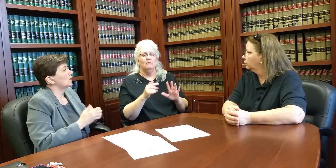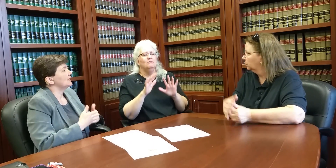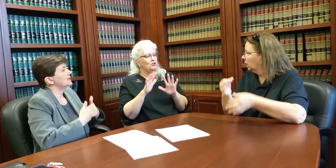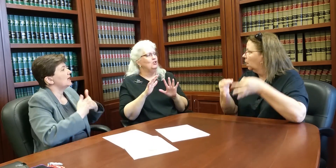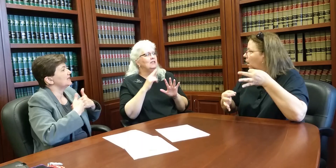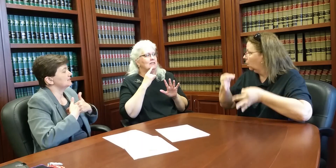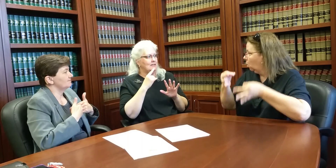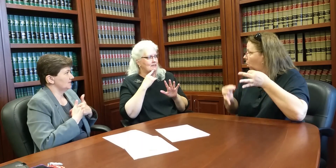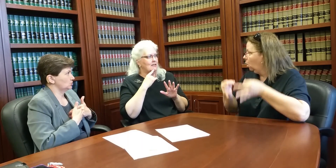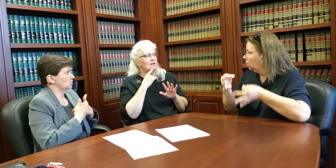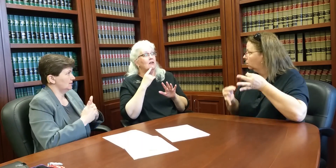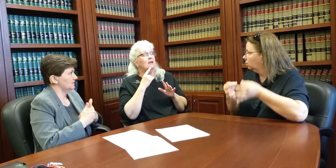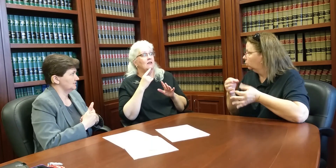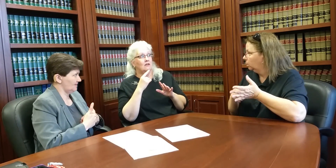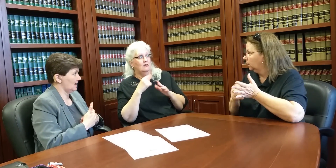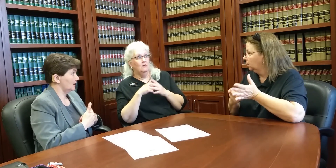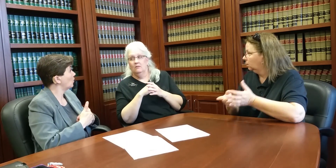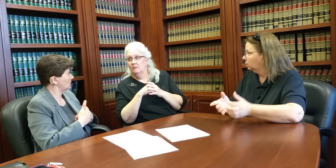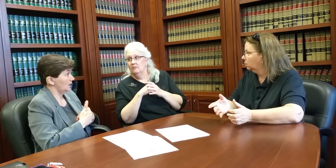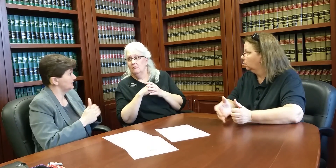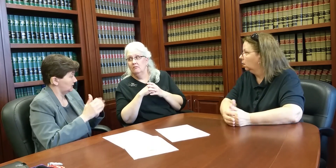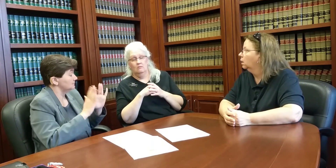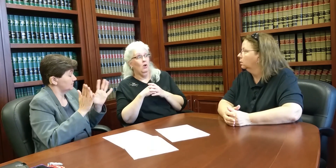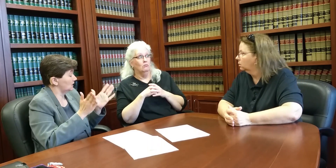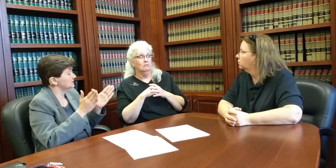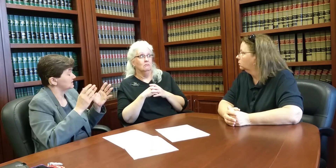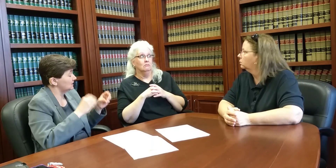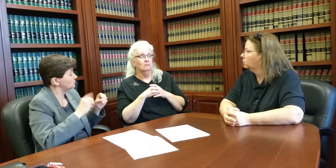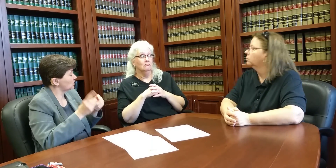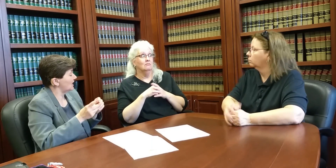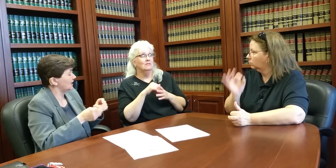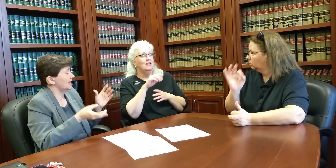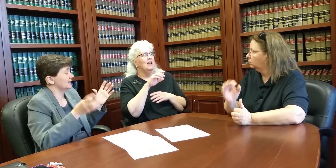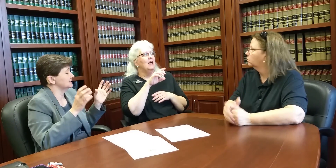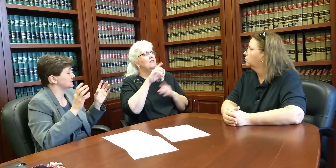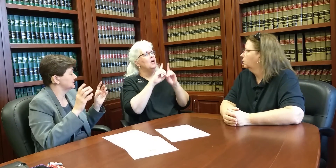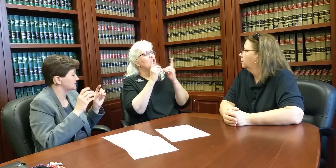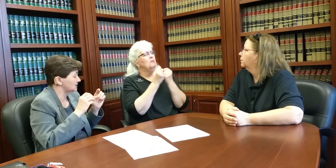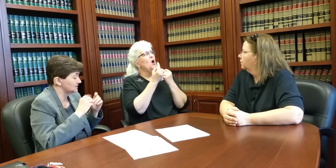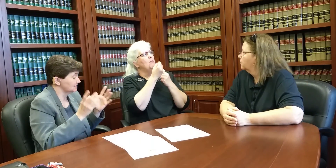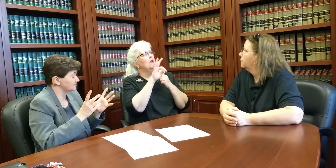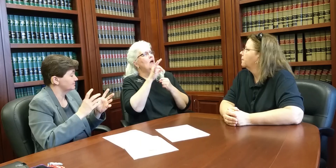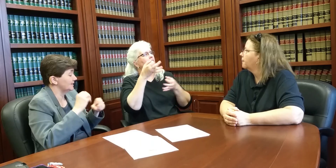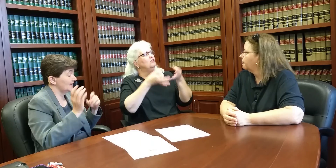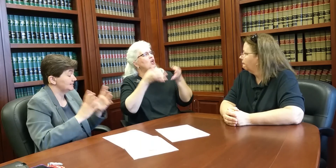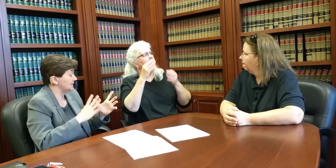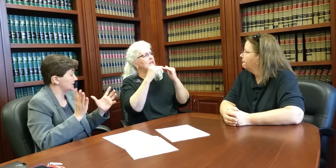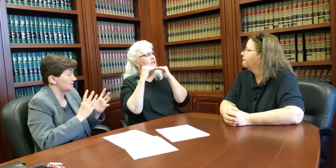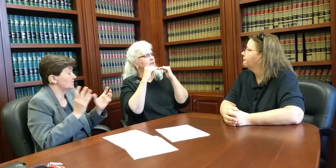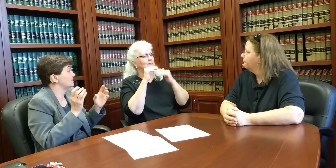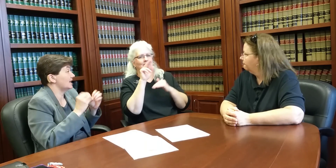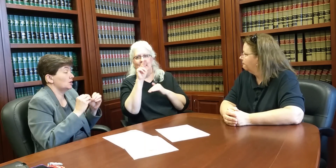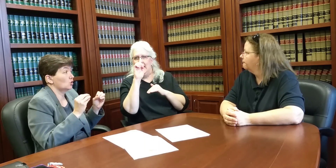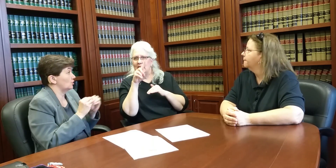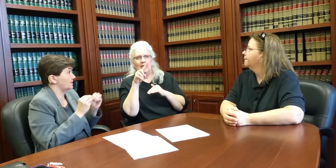we individually must fight. Oh yeah, it's the DOJ and NAD and everything. They